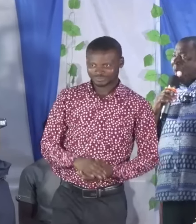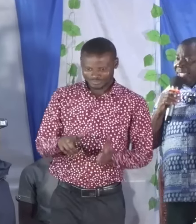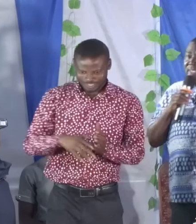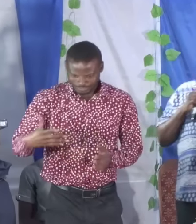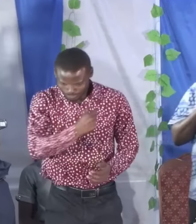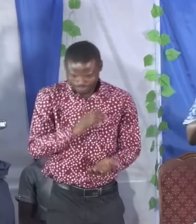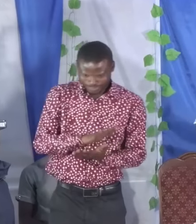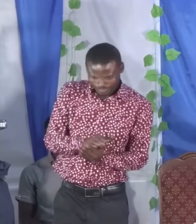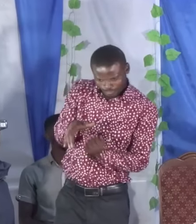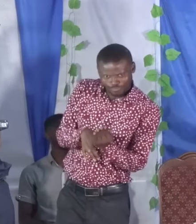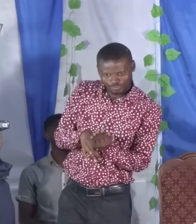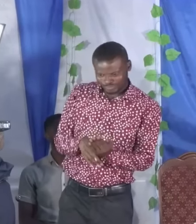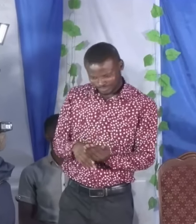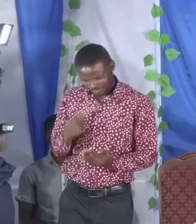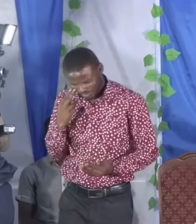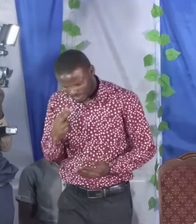Hey!